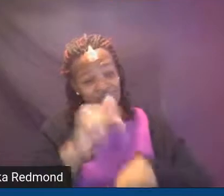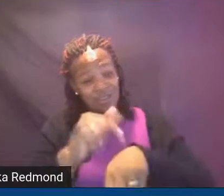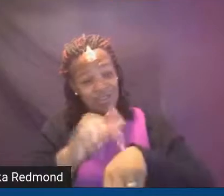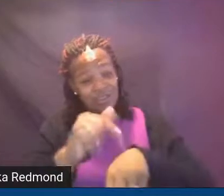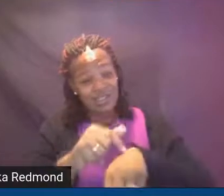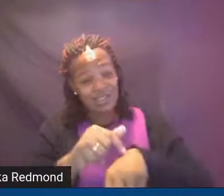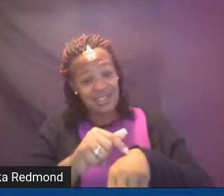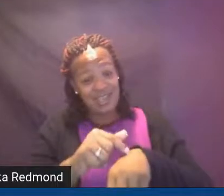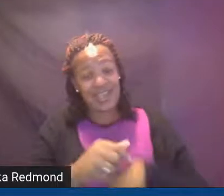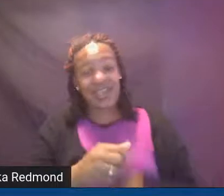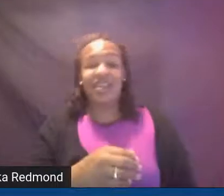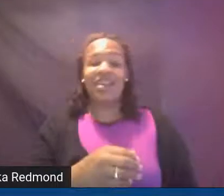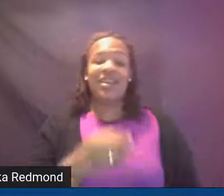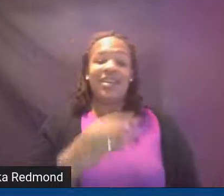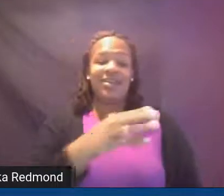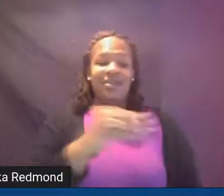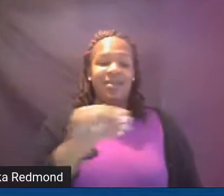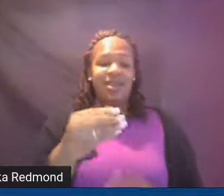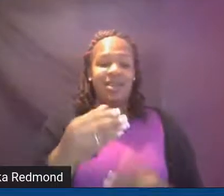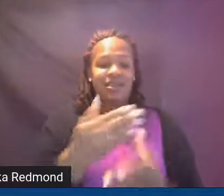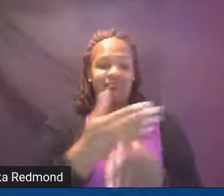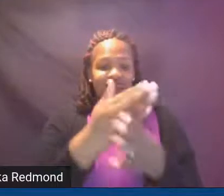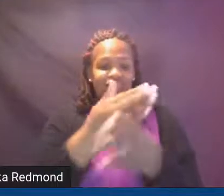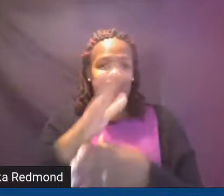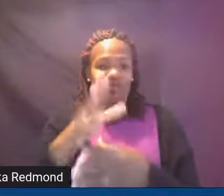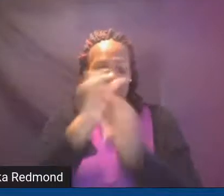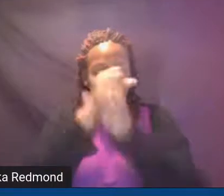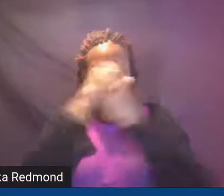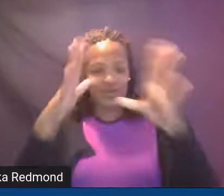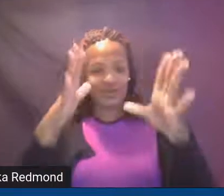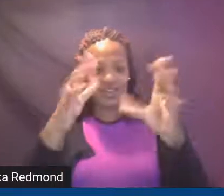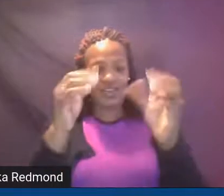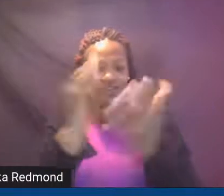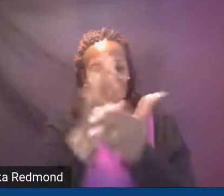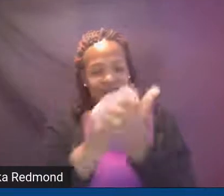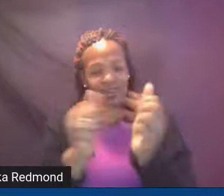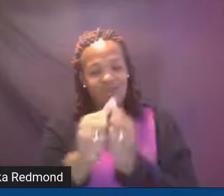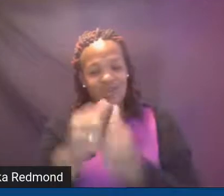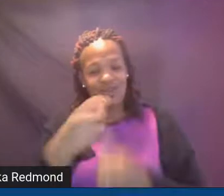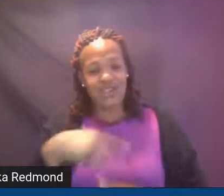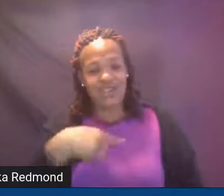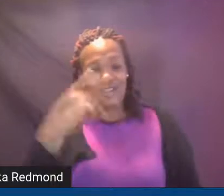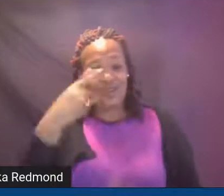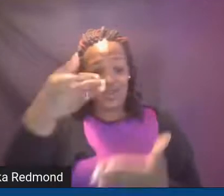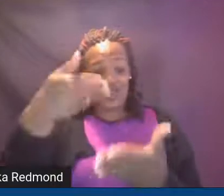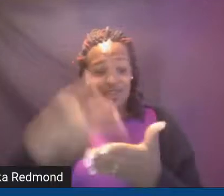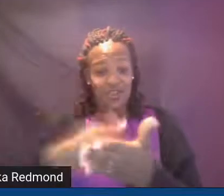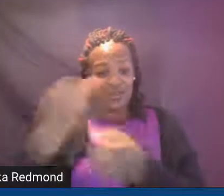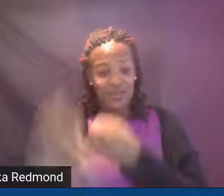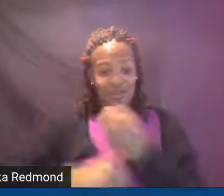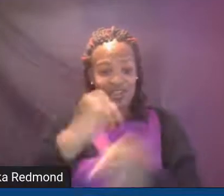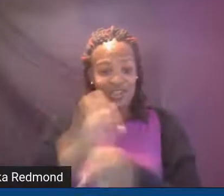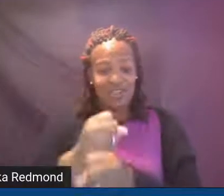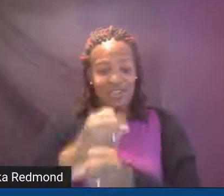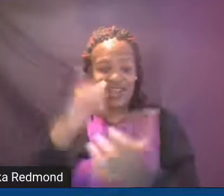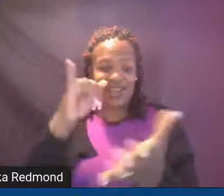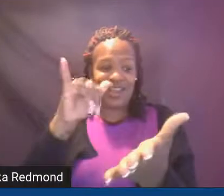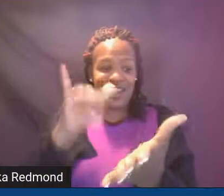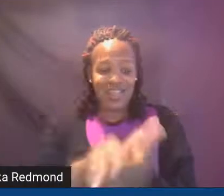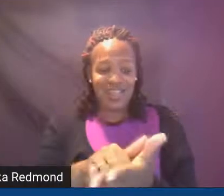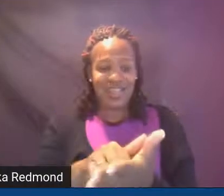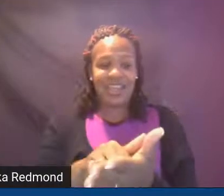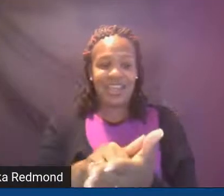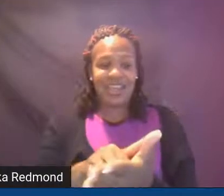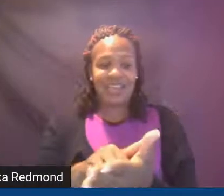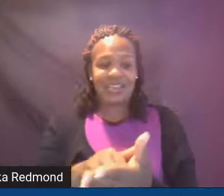wisdom, sharing some of the great thoughts with us for the new year. I think that has been a